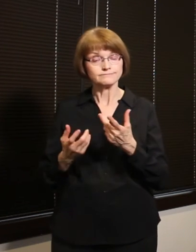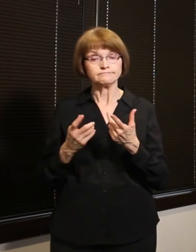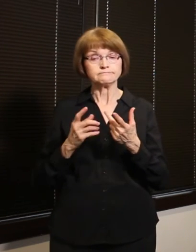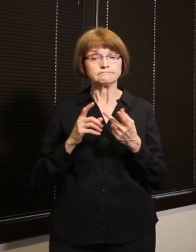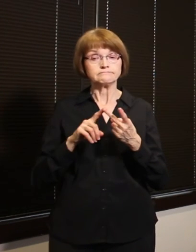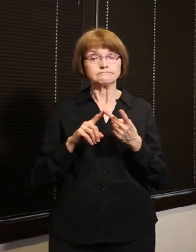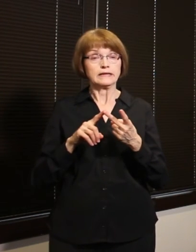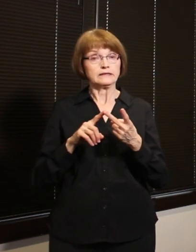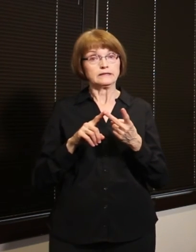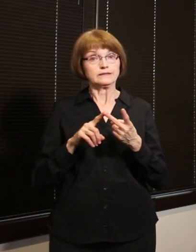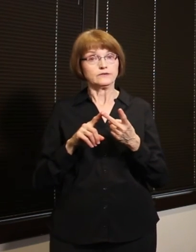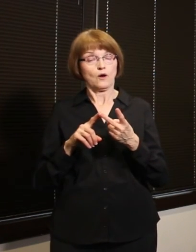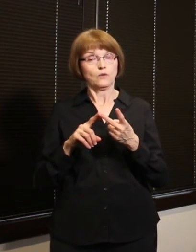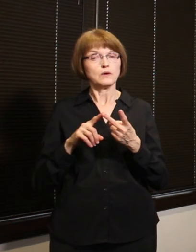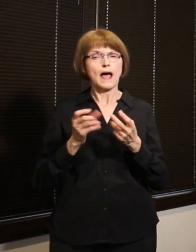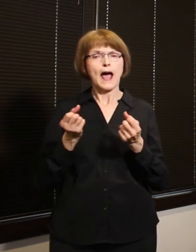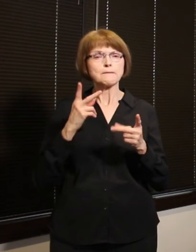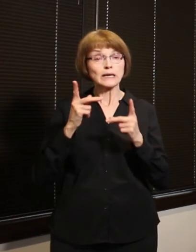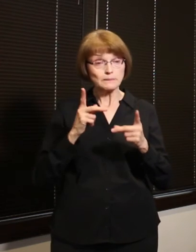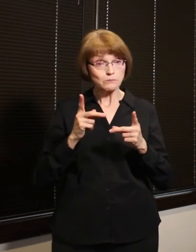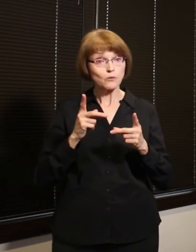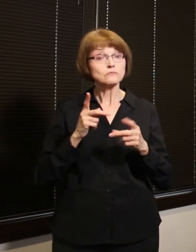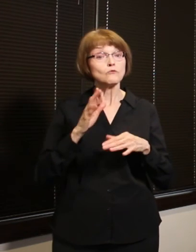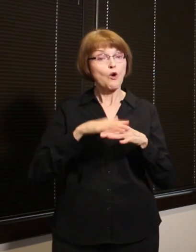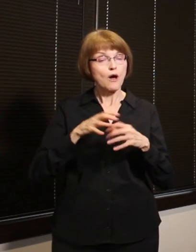who survive and those who die?